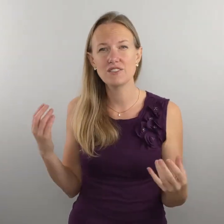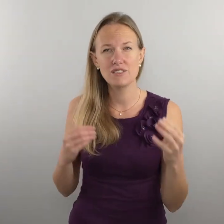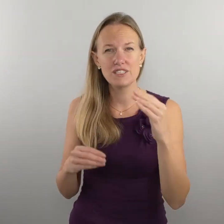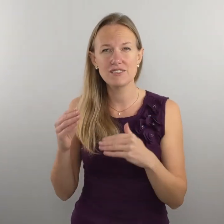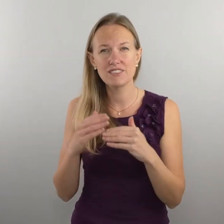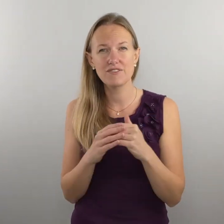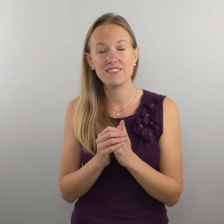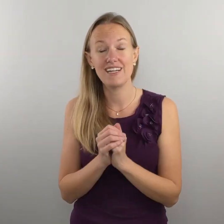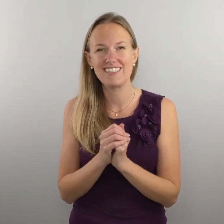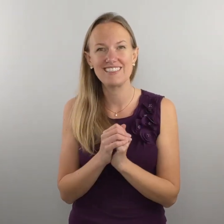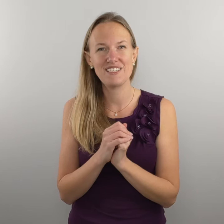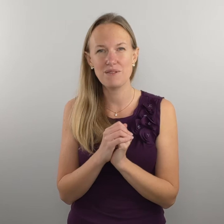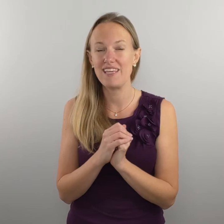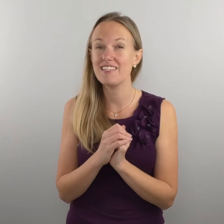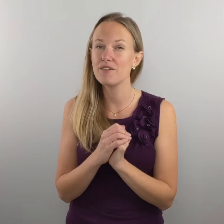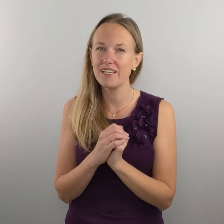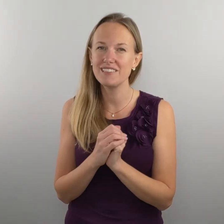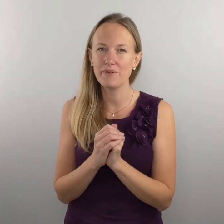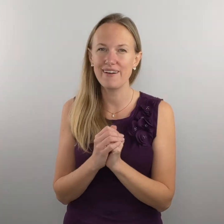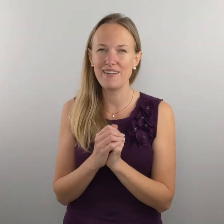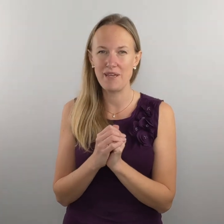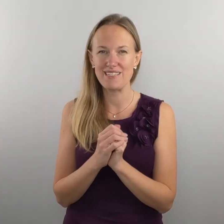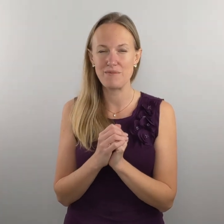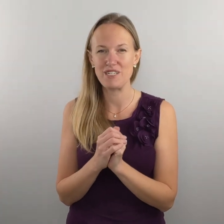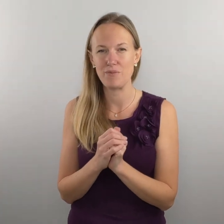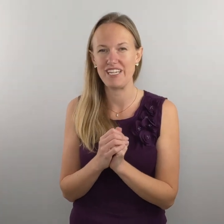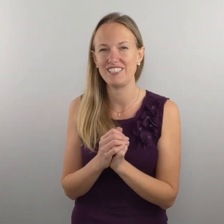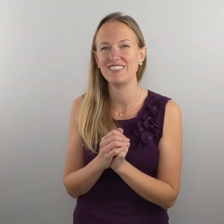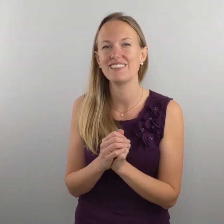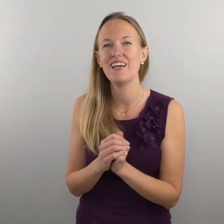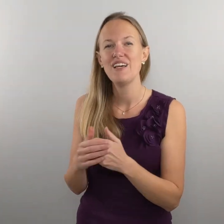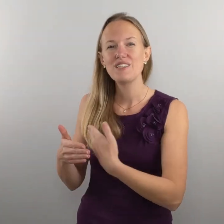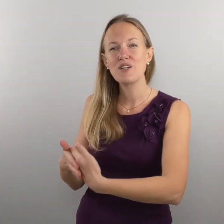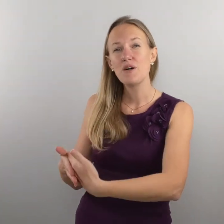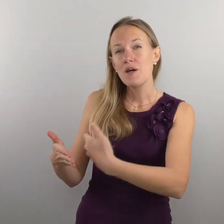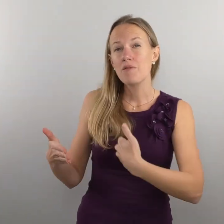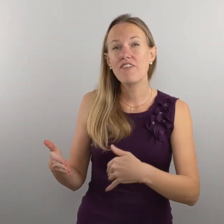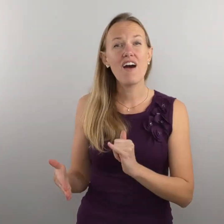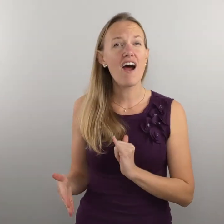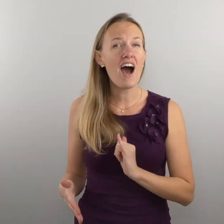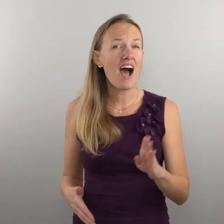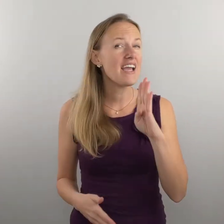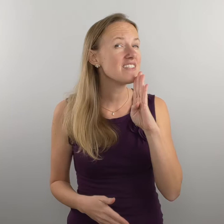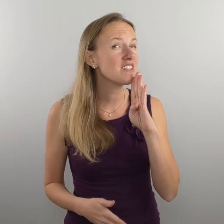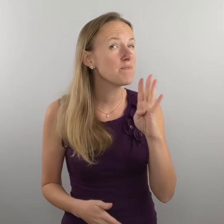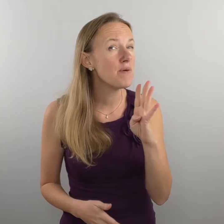in different places we are going to make some interpretations. So before I spoke